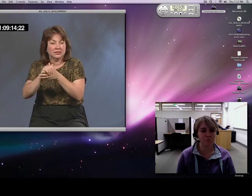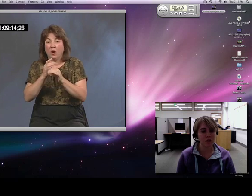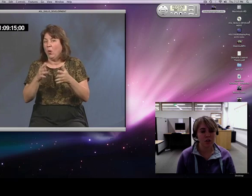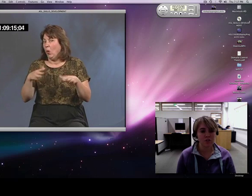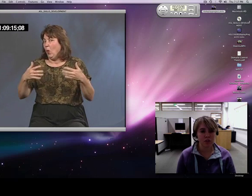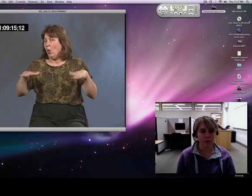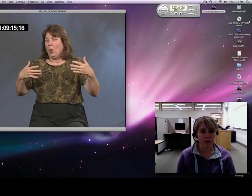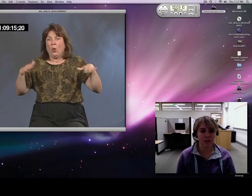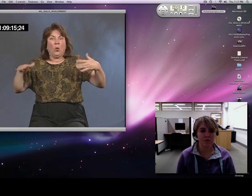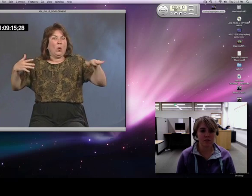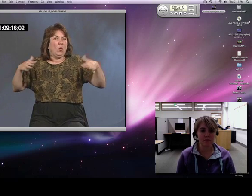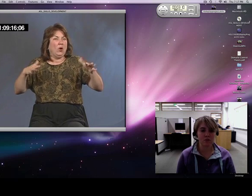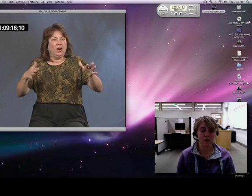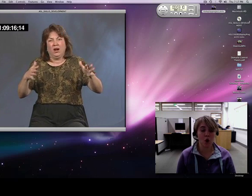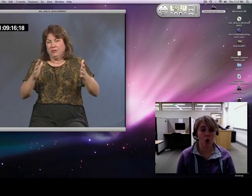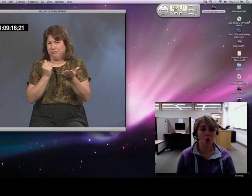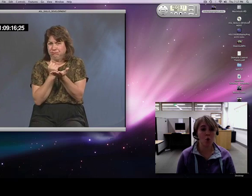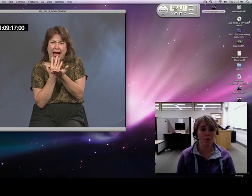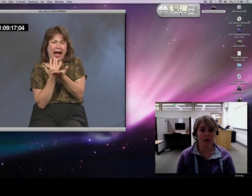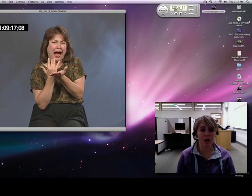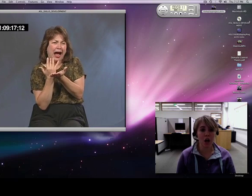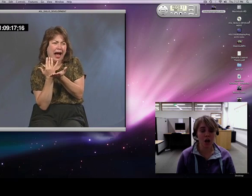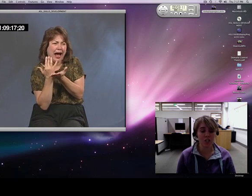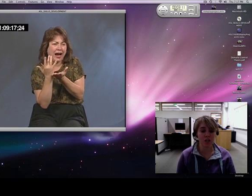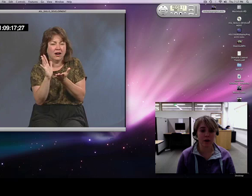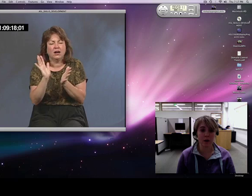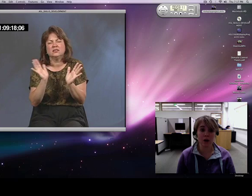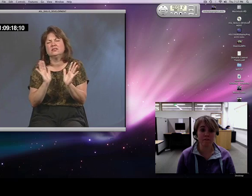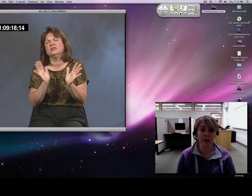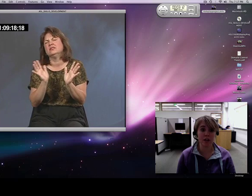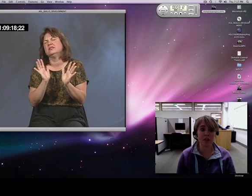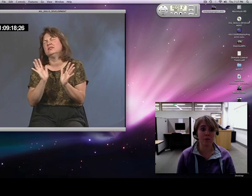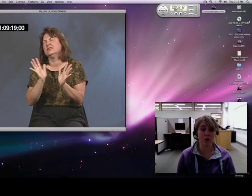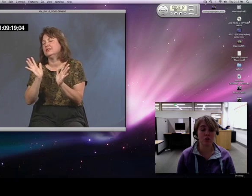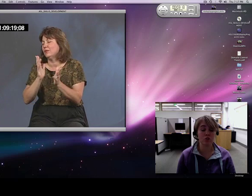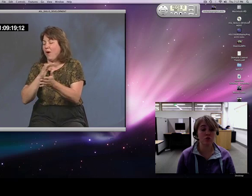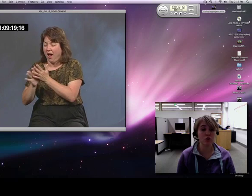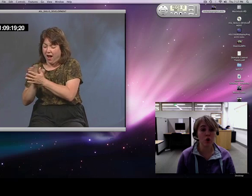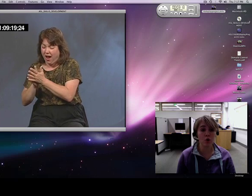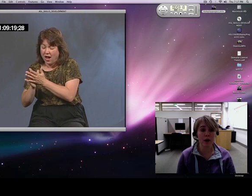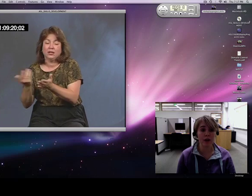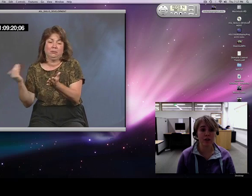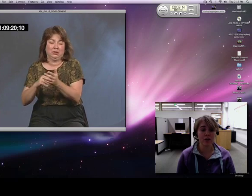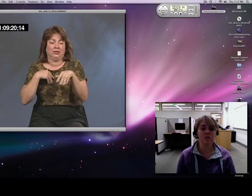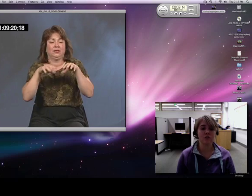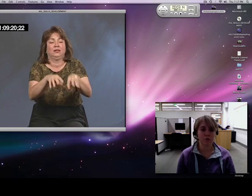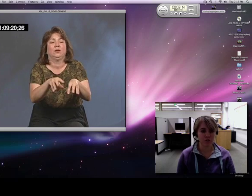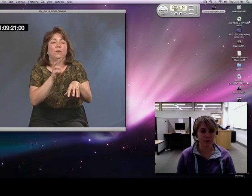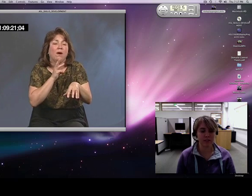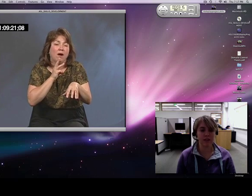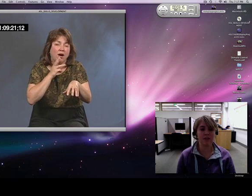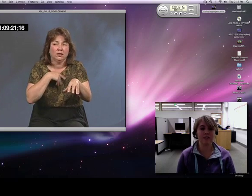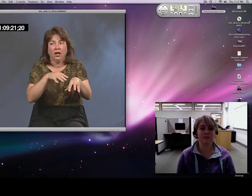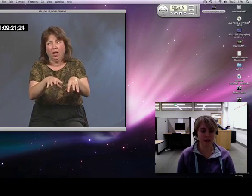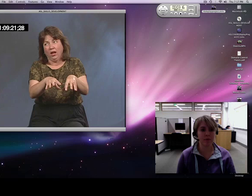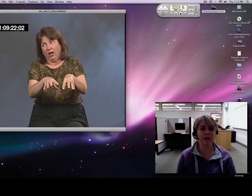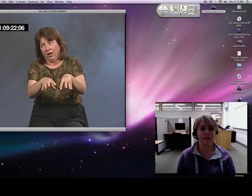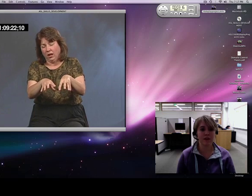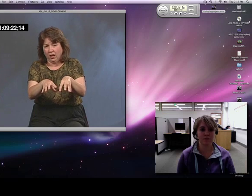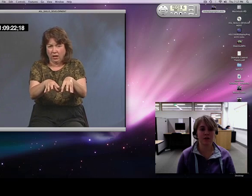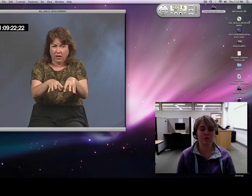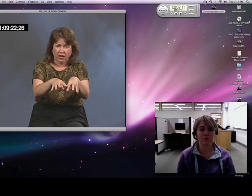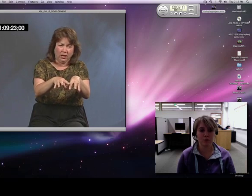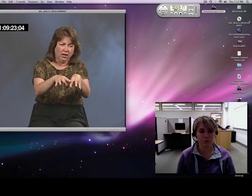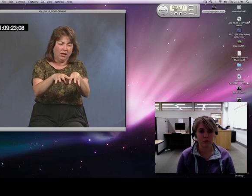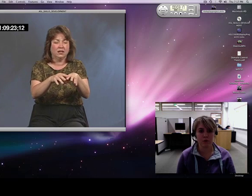I dried my hands off, put some lotion on, and oh my gosh, they are on fire. They burned so bad. So I washed my hands again and stuck them back in the